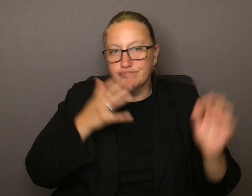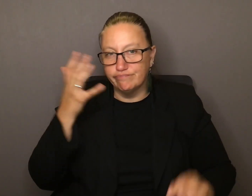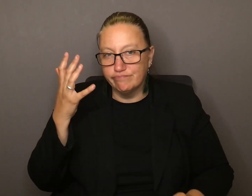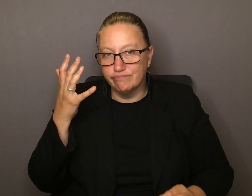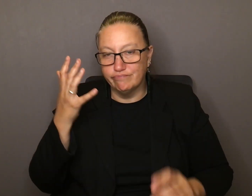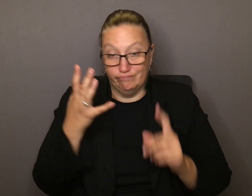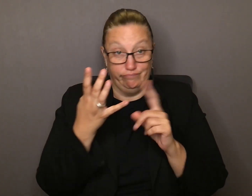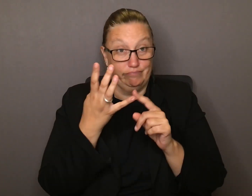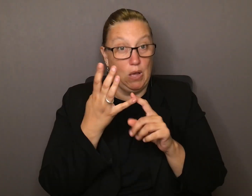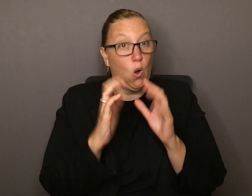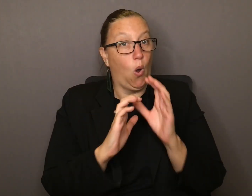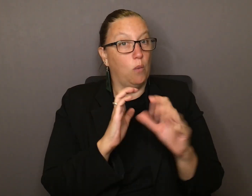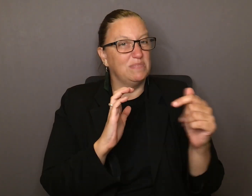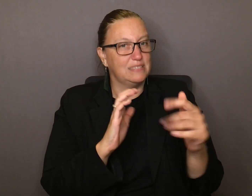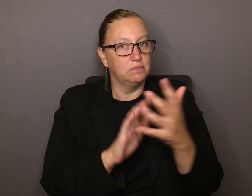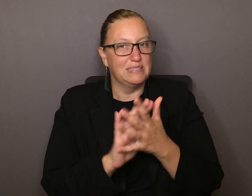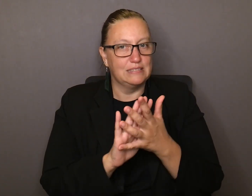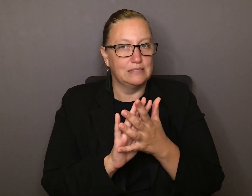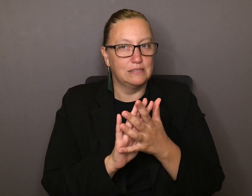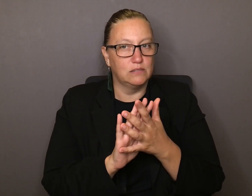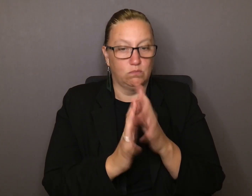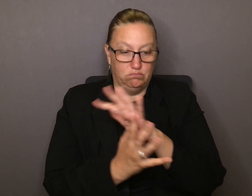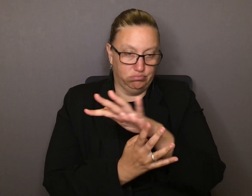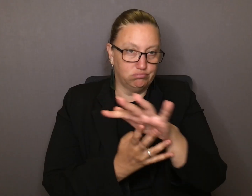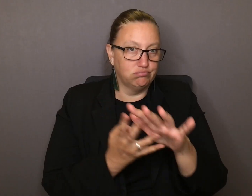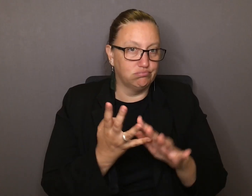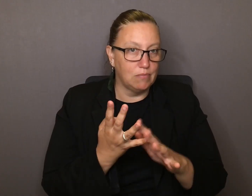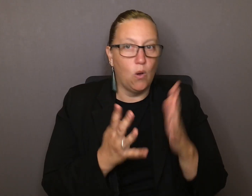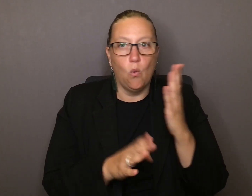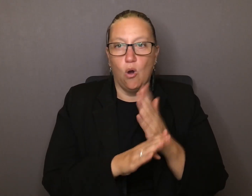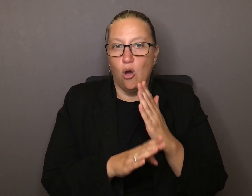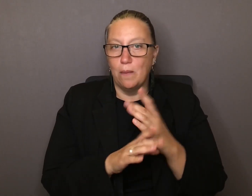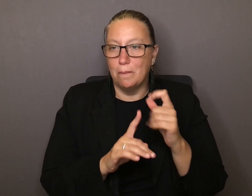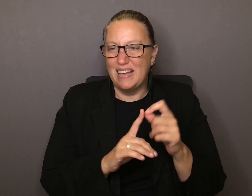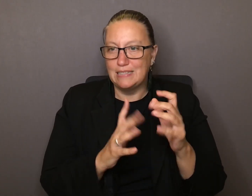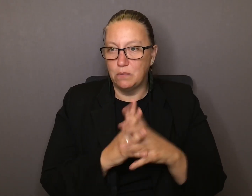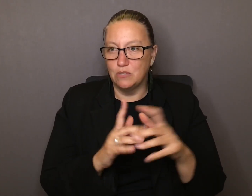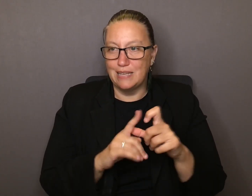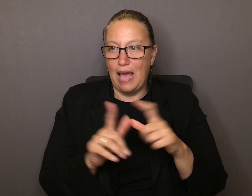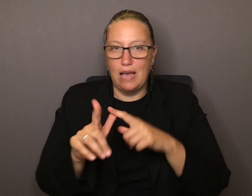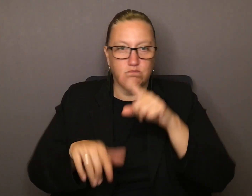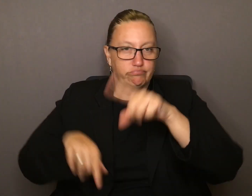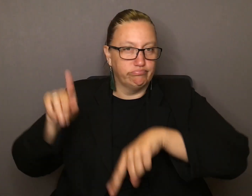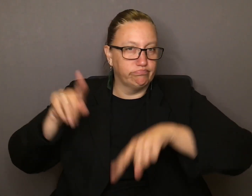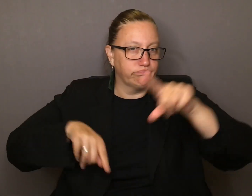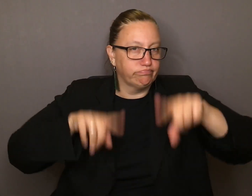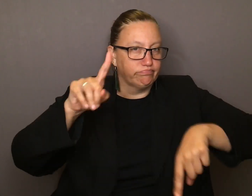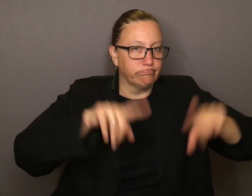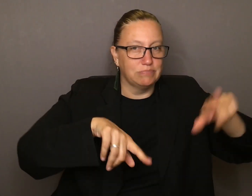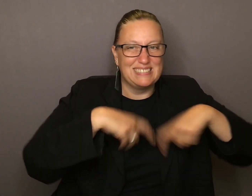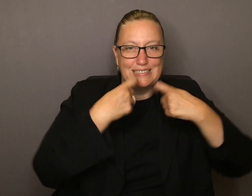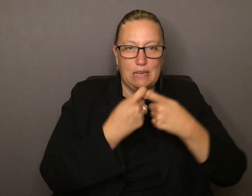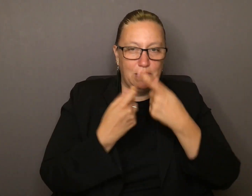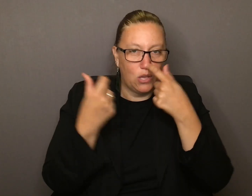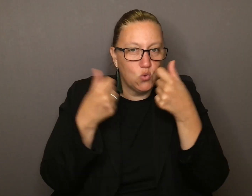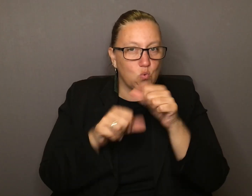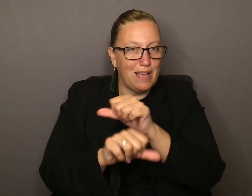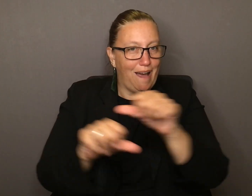when you work with PWDA is we have an incredible range of teams to draw on lived experience, and we all really try to work